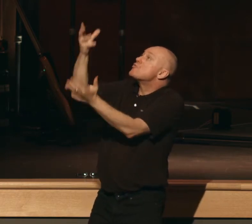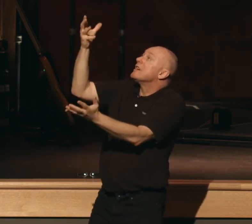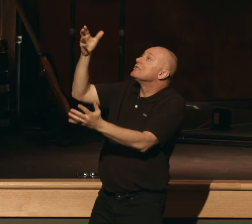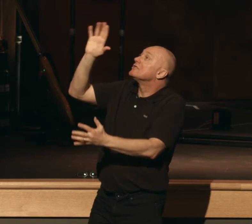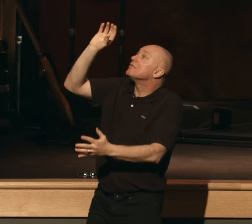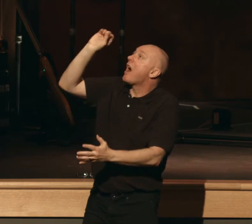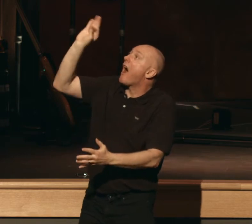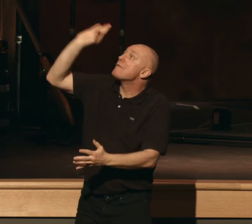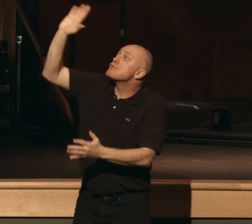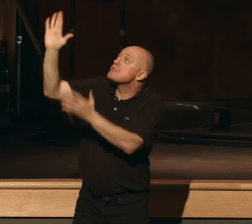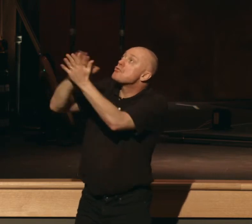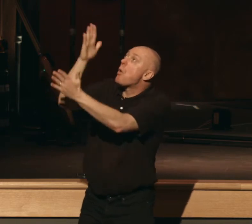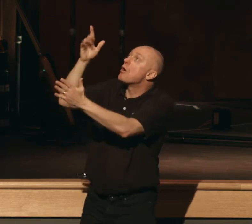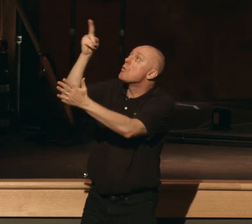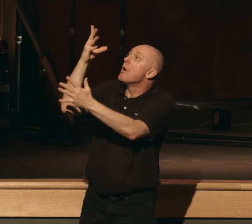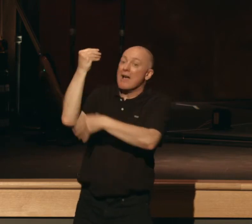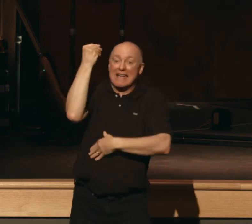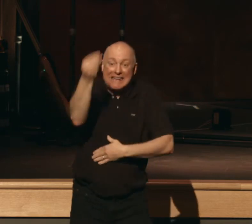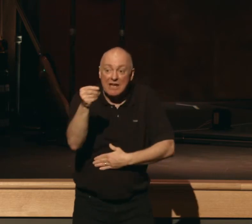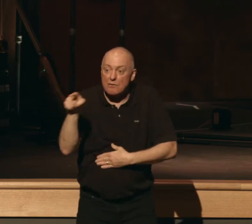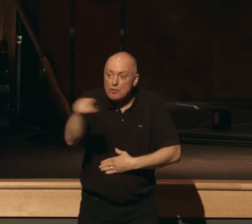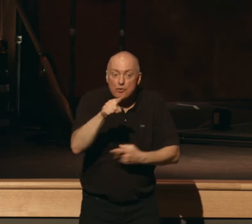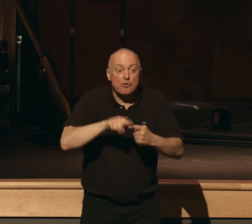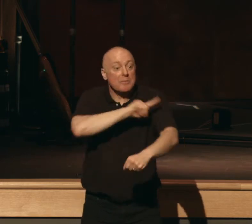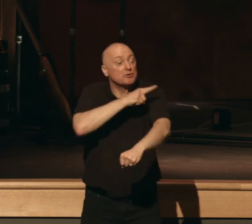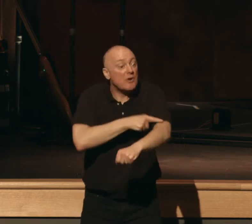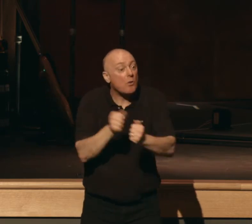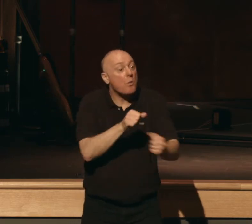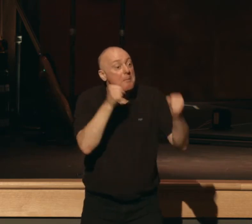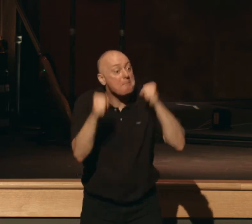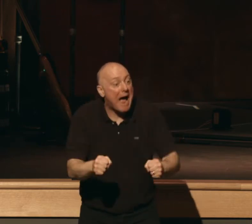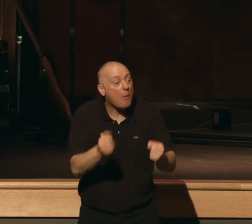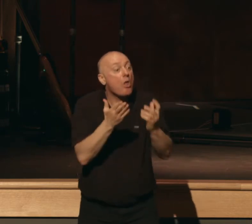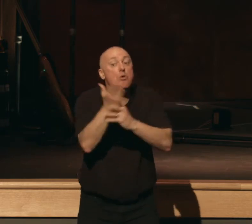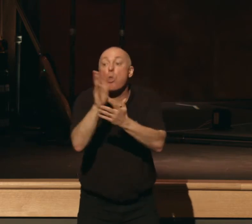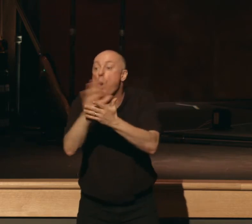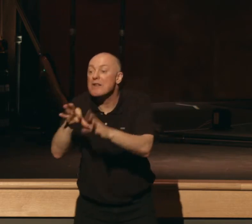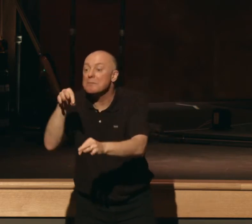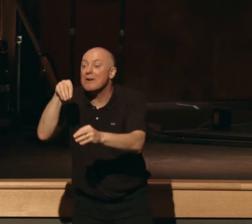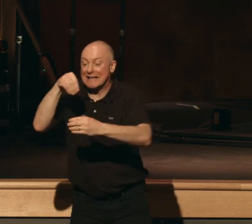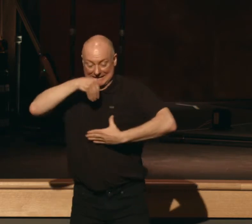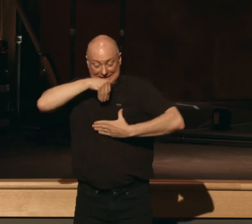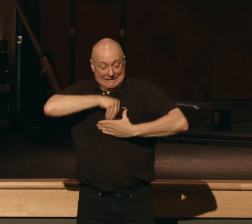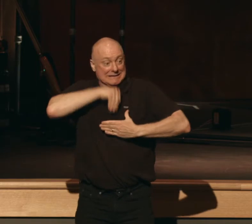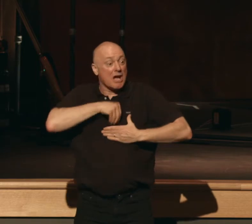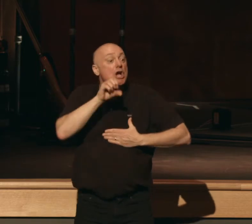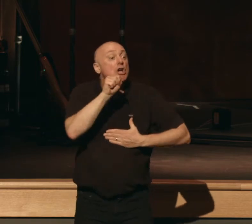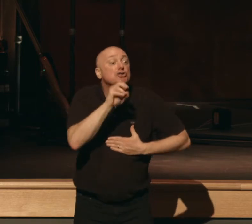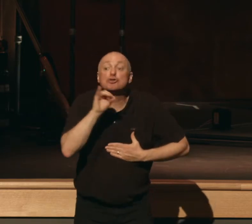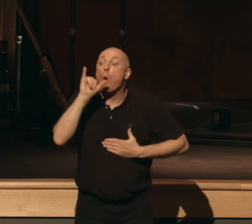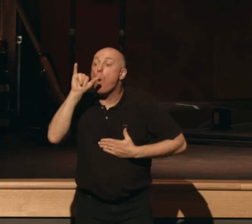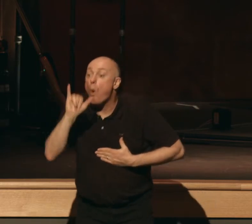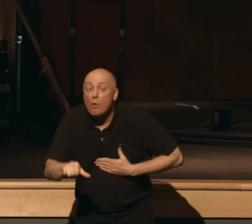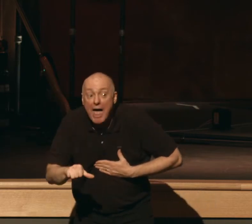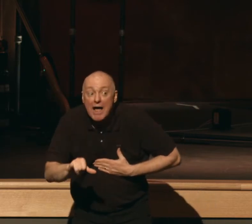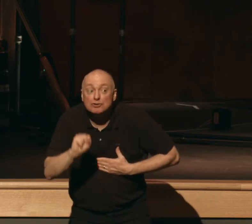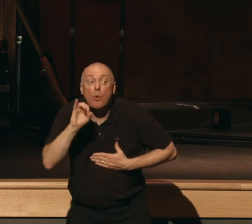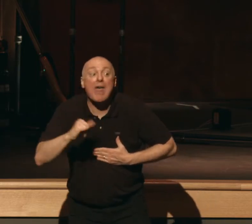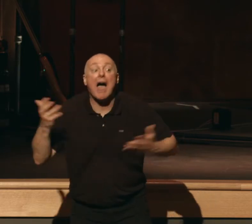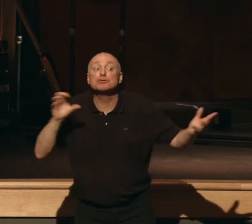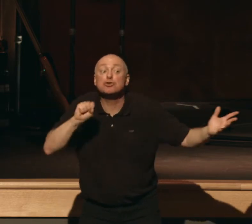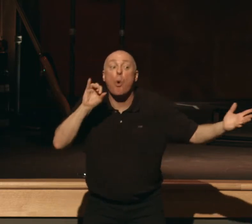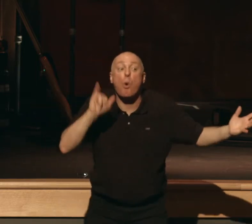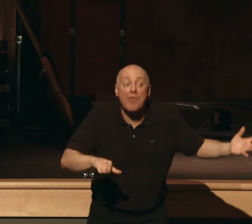his glory, he may grant you to be strengthened with power through his Spirit in your inner being, so that,